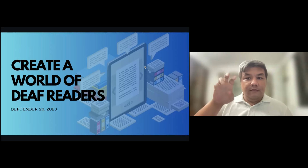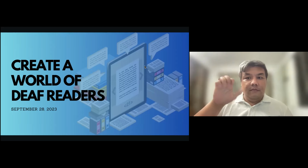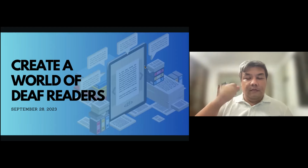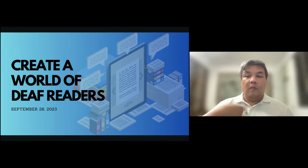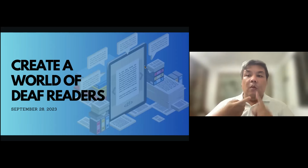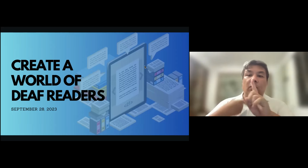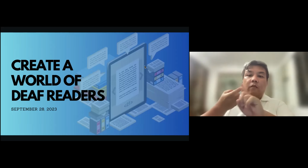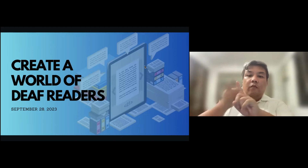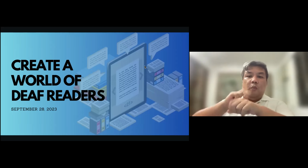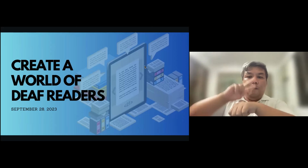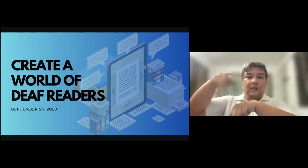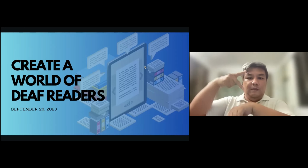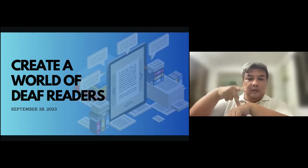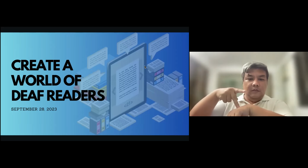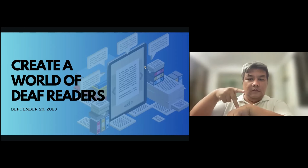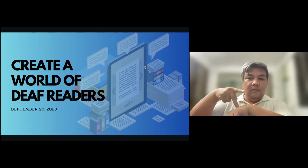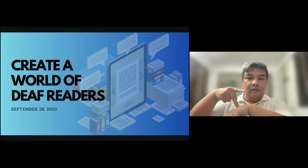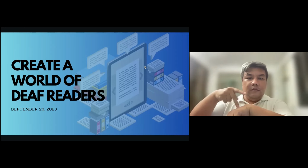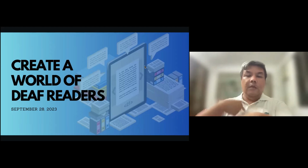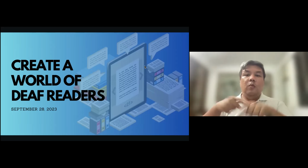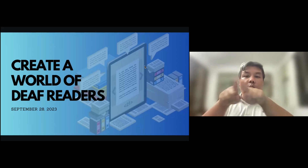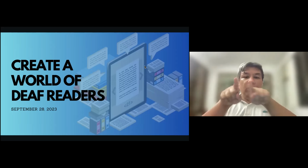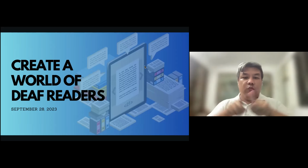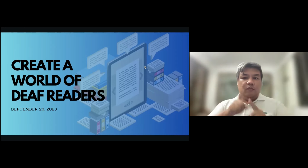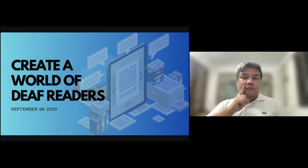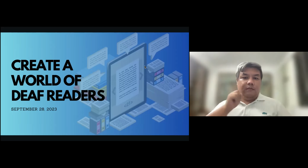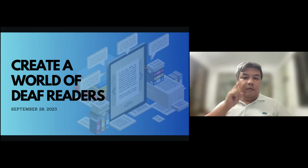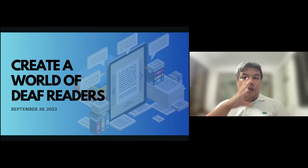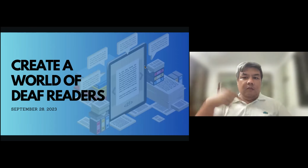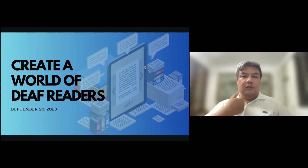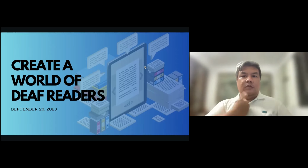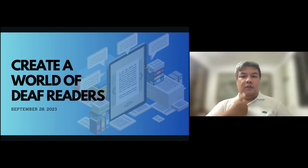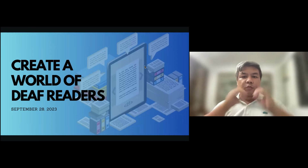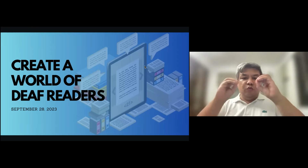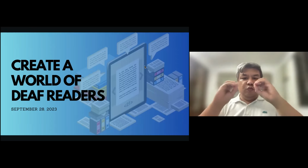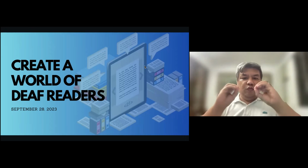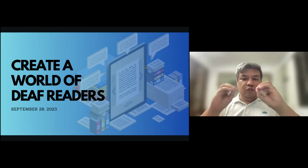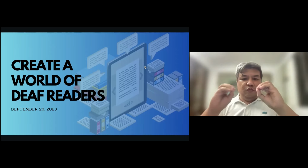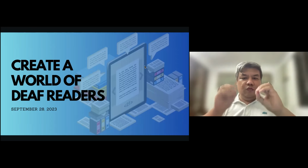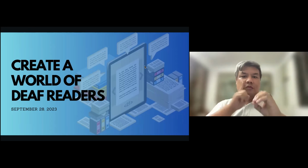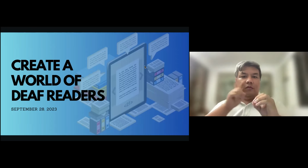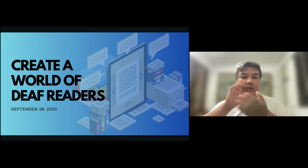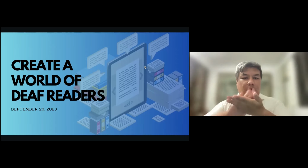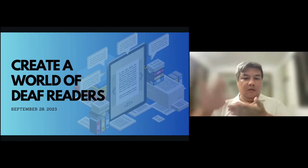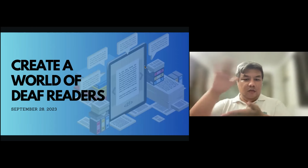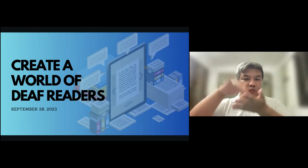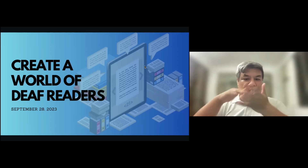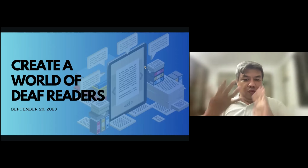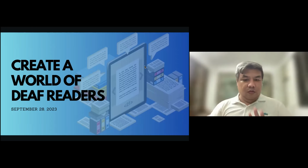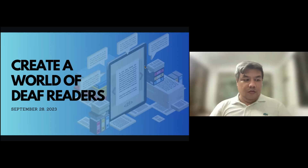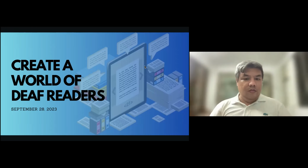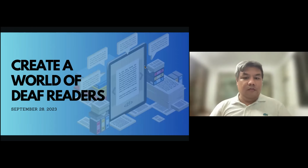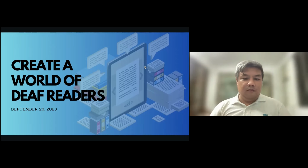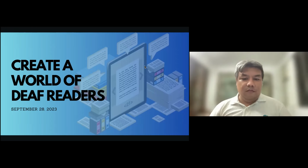introduce myself. My name is Michael Villa. I'm from the Philippines. Ovea, I'm also deaf, and I'm an instructor or a